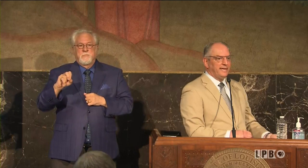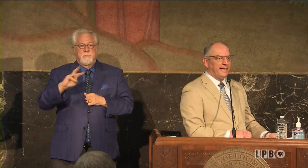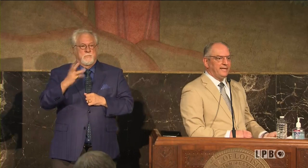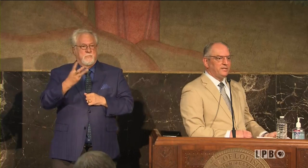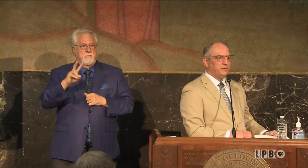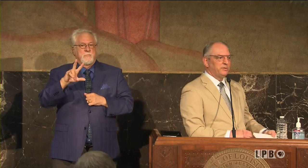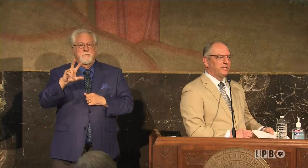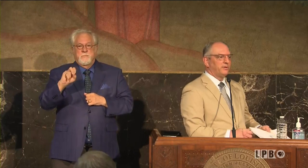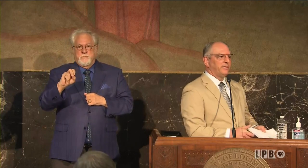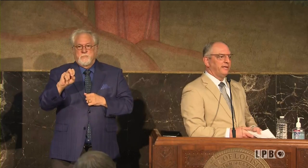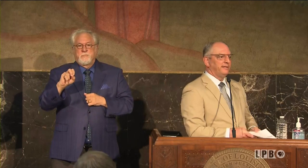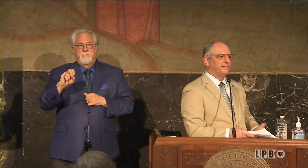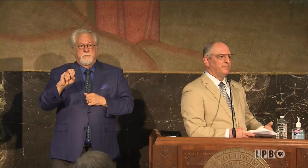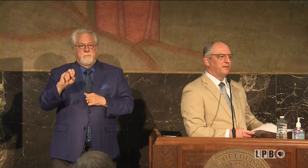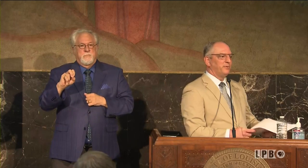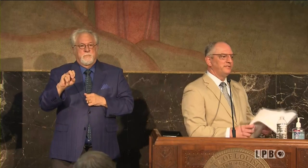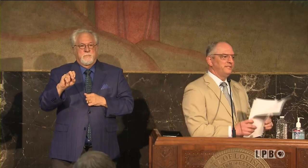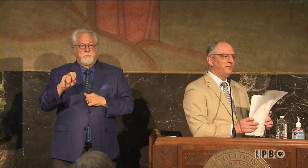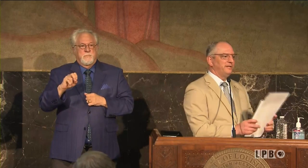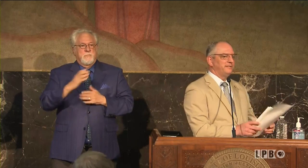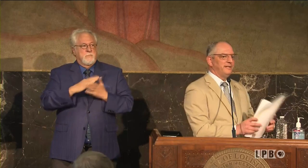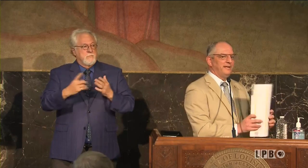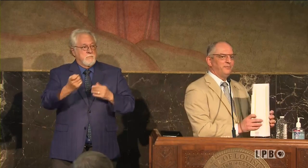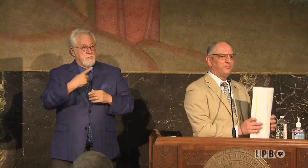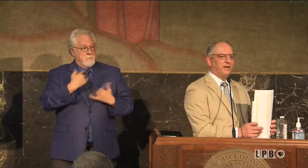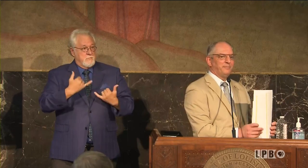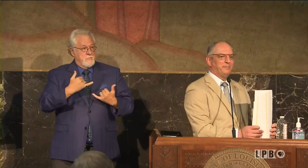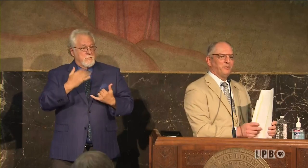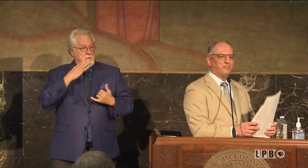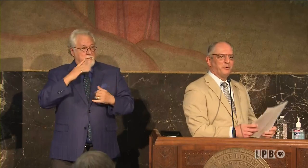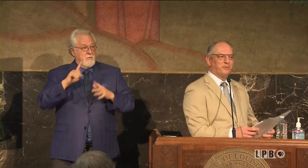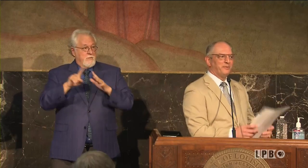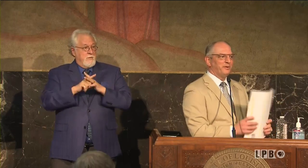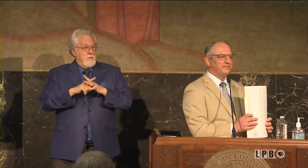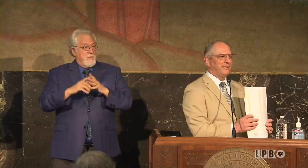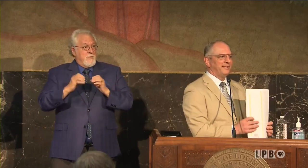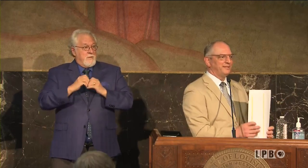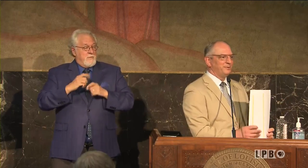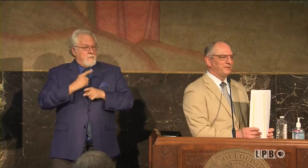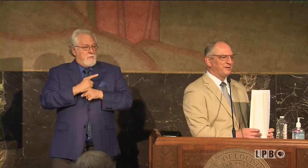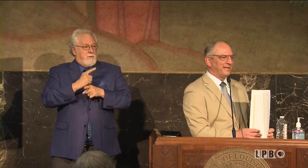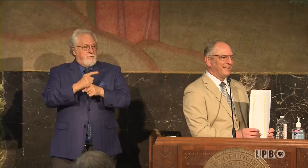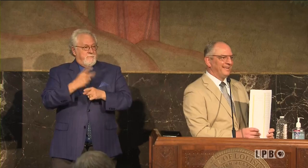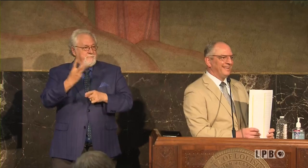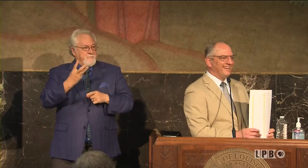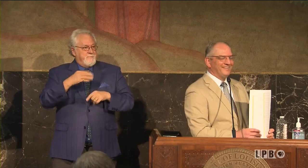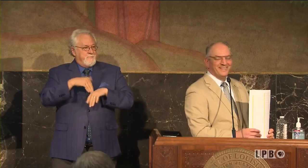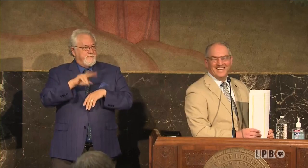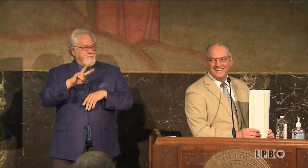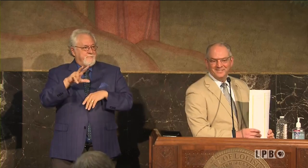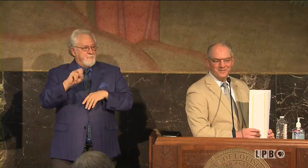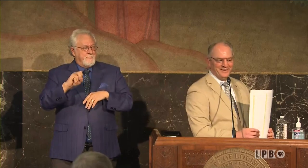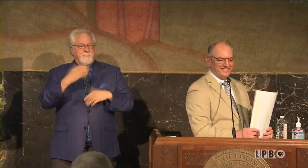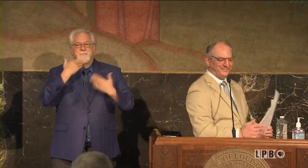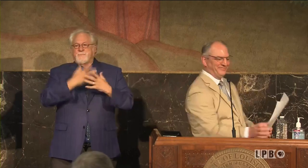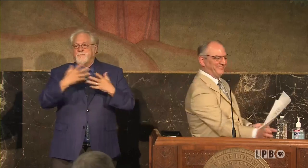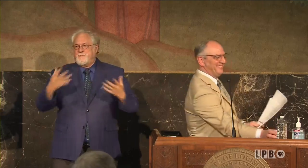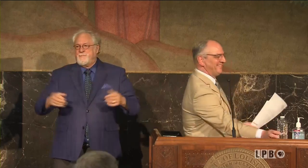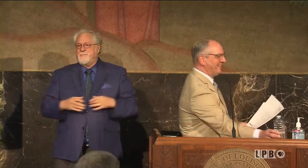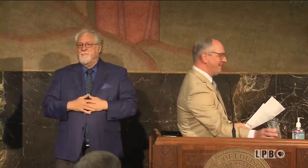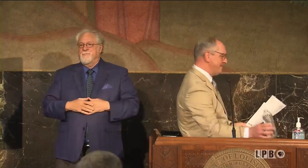Wednesday at 2:30. Some of the questions you asked today will probably be more appropriate Wednesday at 2:30. But thank you so much.